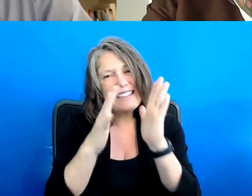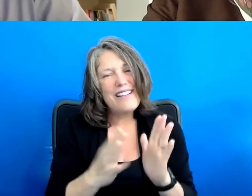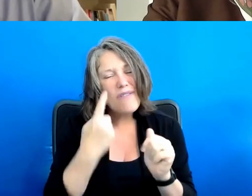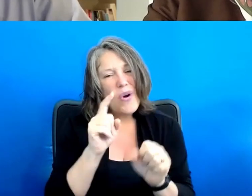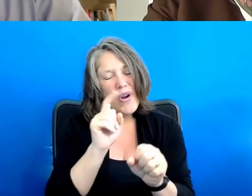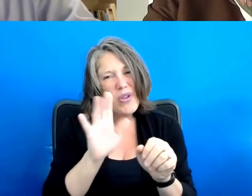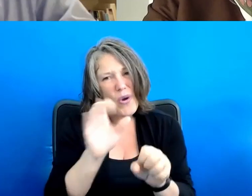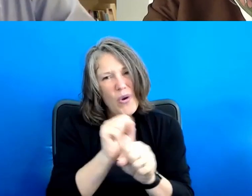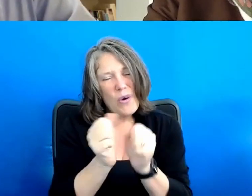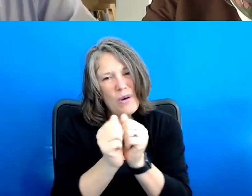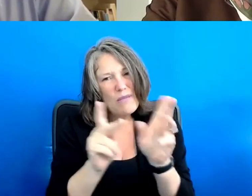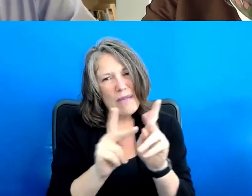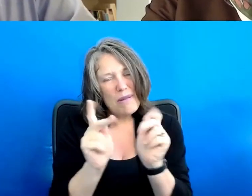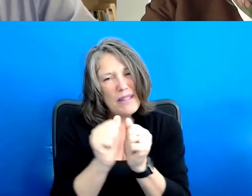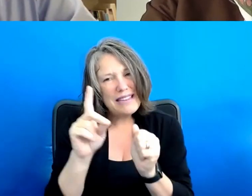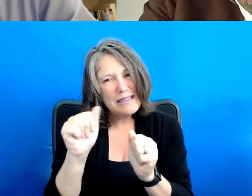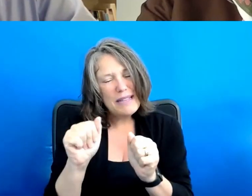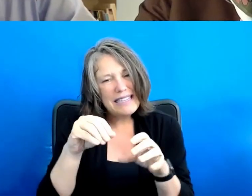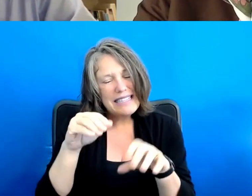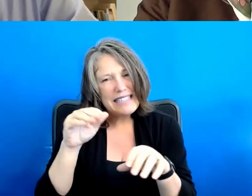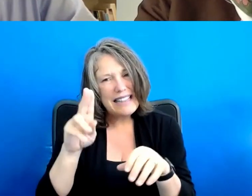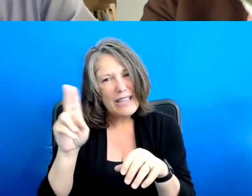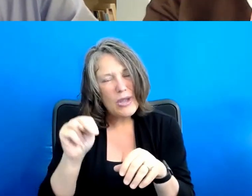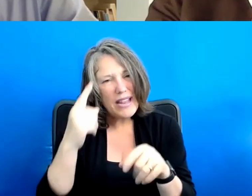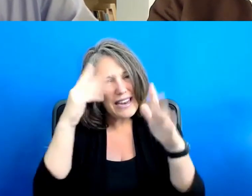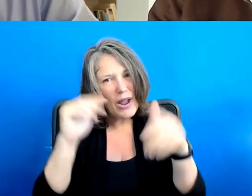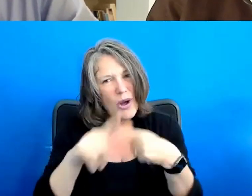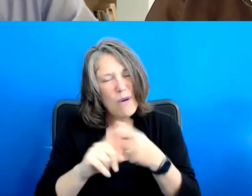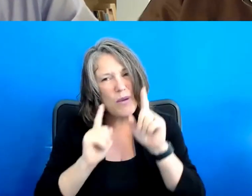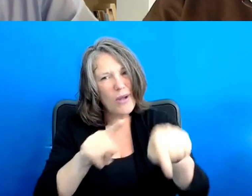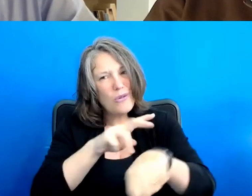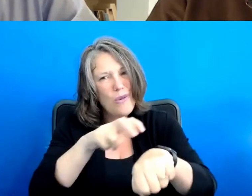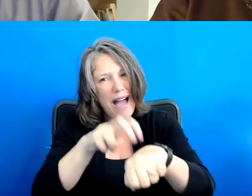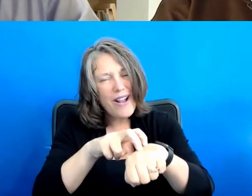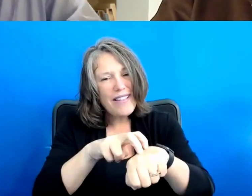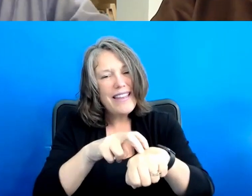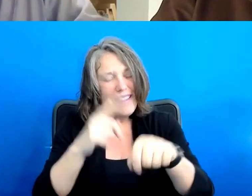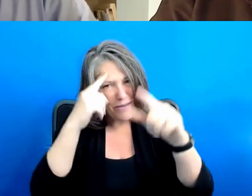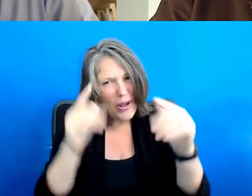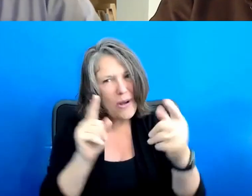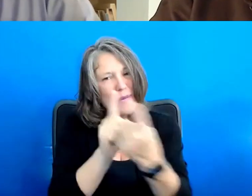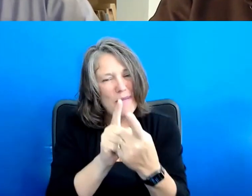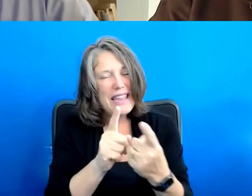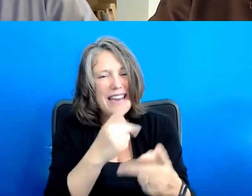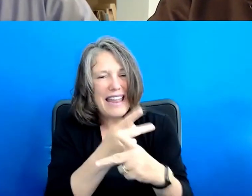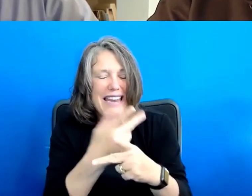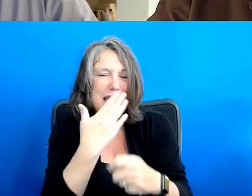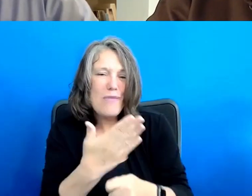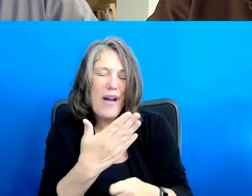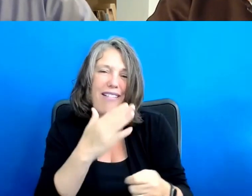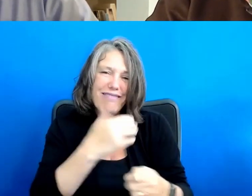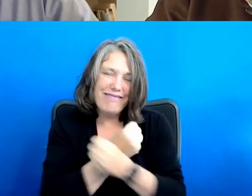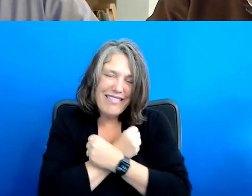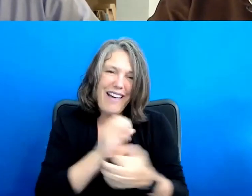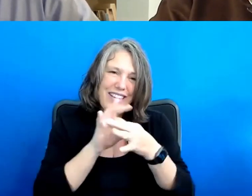It's great to meet you. I hope to meet you in person when we come to Ireland. Sure thing. And All right. keep well. Lovely to connect with you.